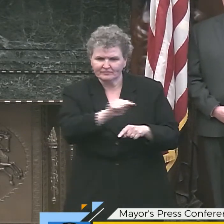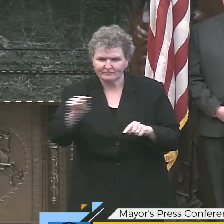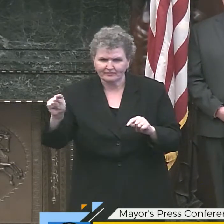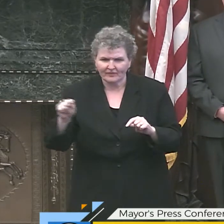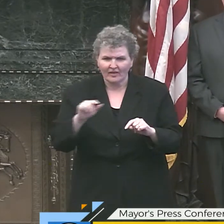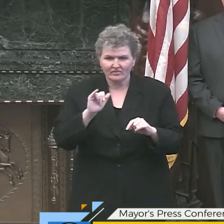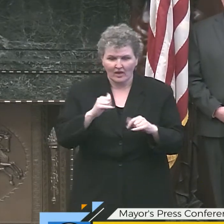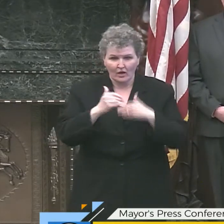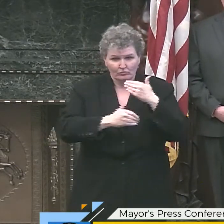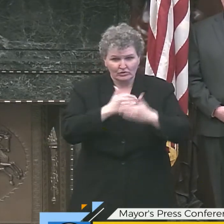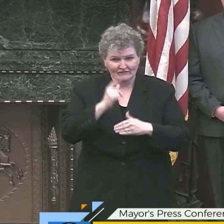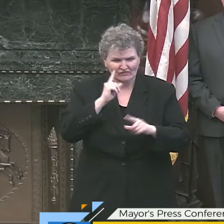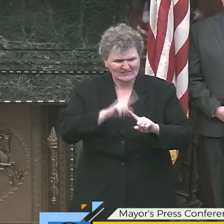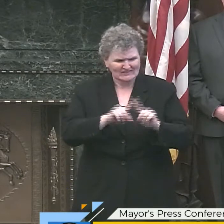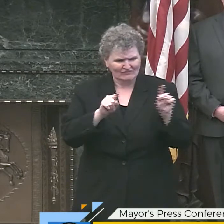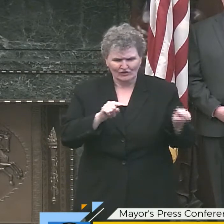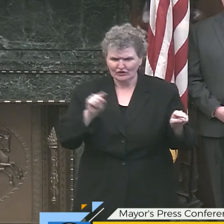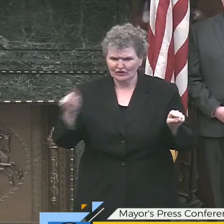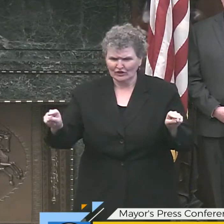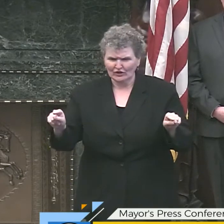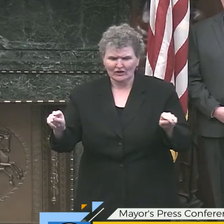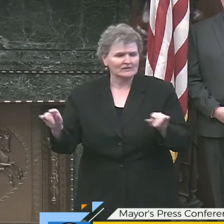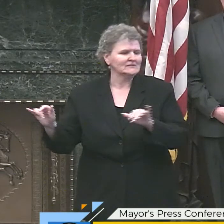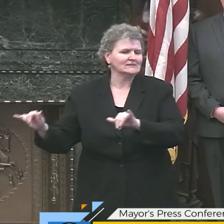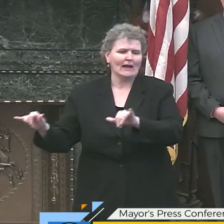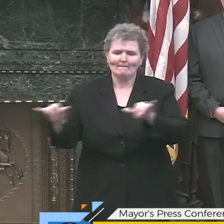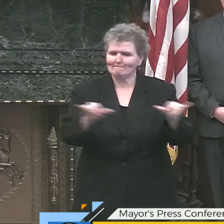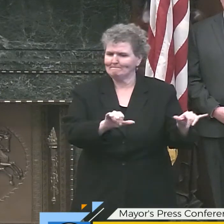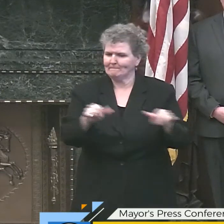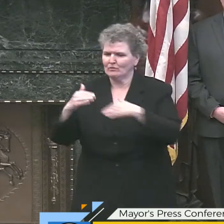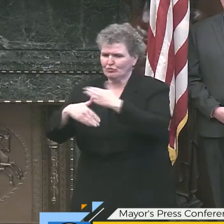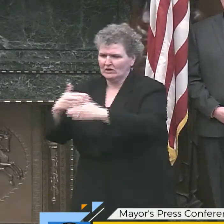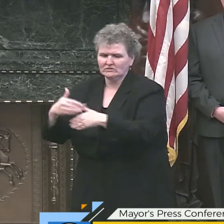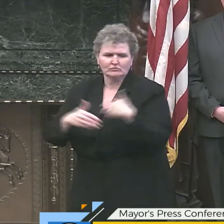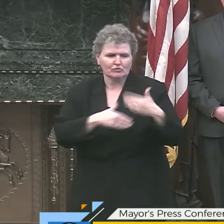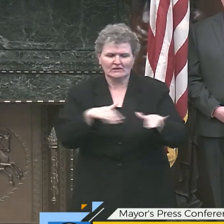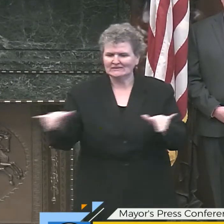them? No, it's the same process. Thank you, sir.